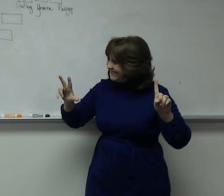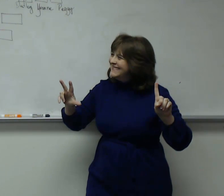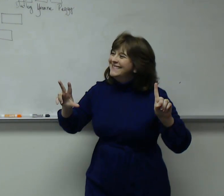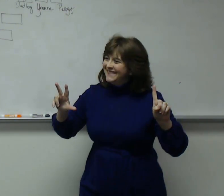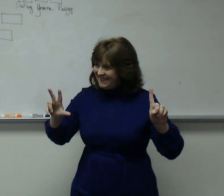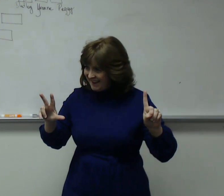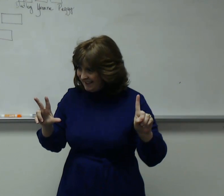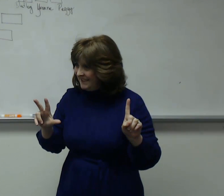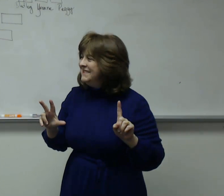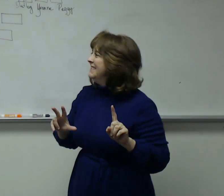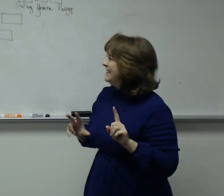Yes.